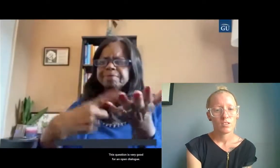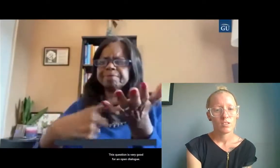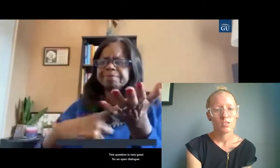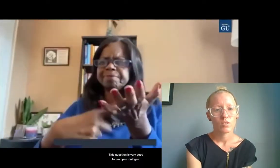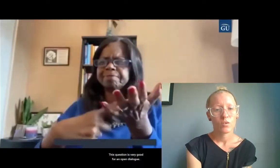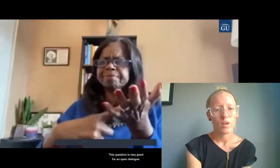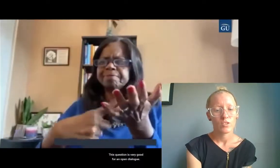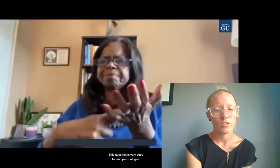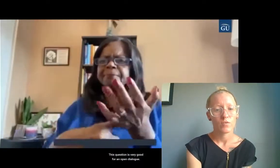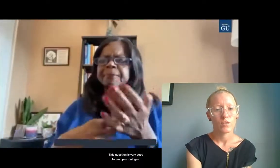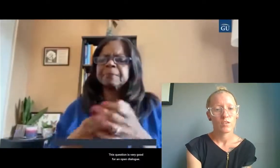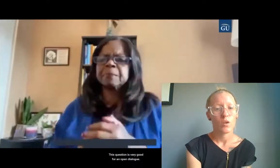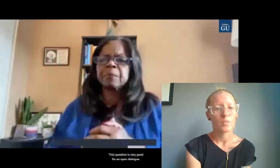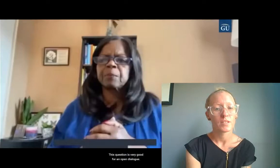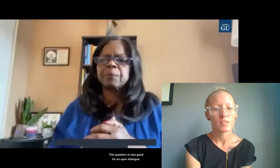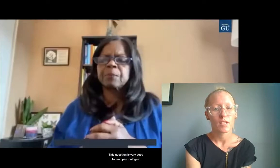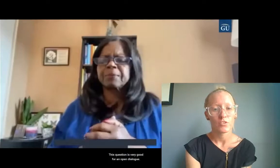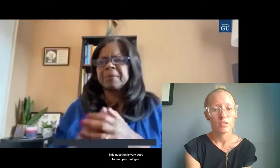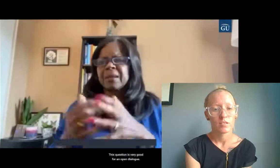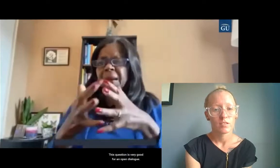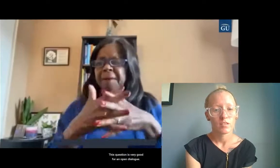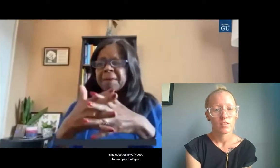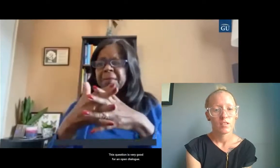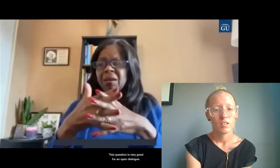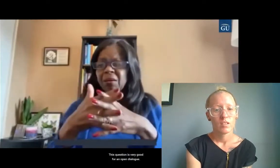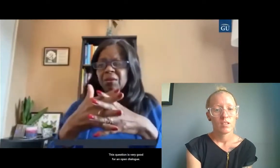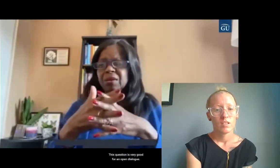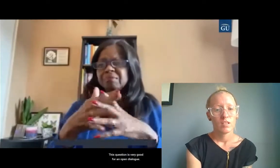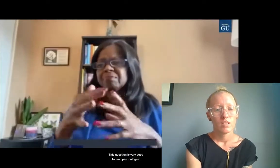That's a good question for an open discussion.